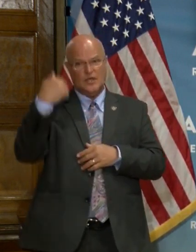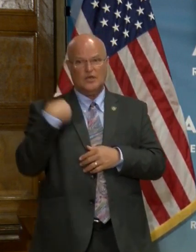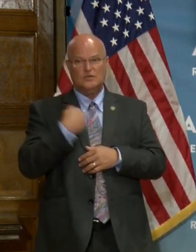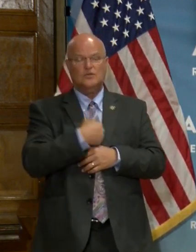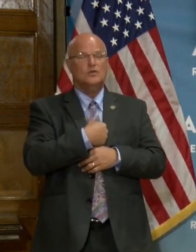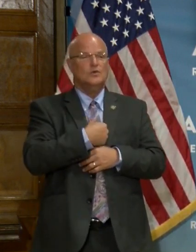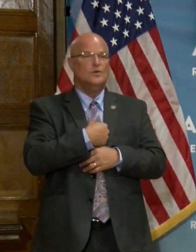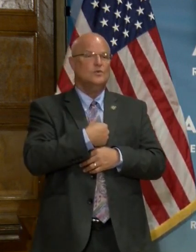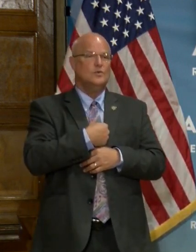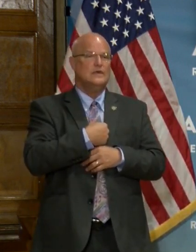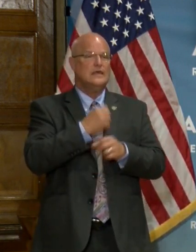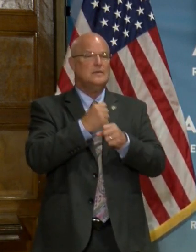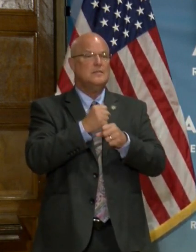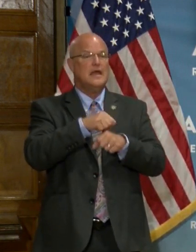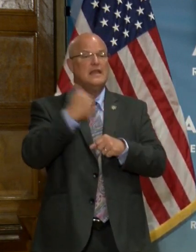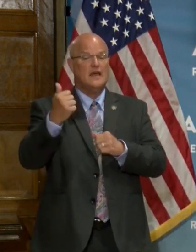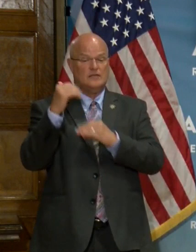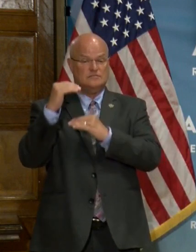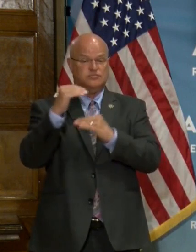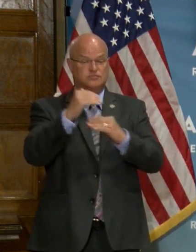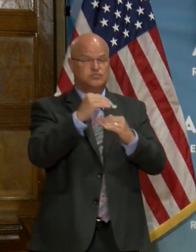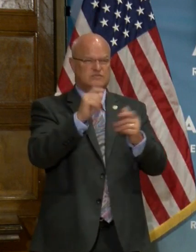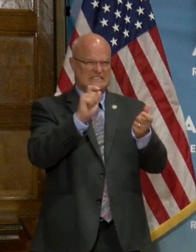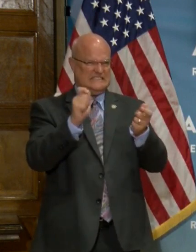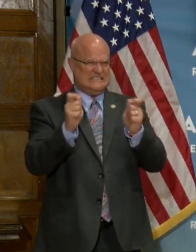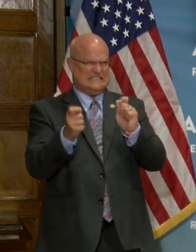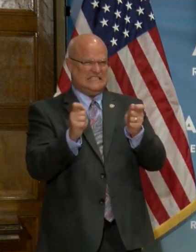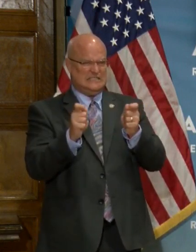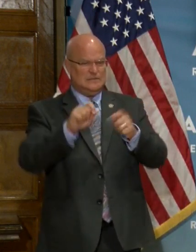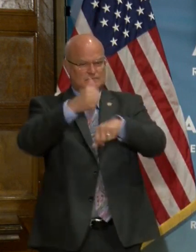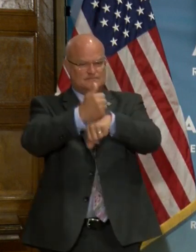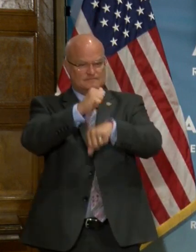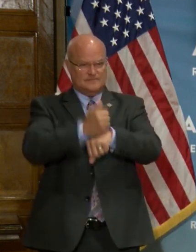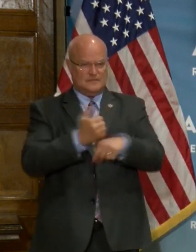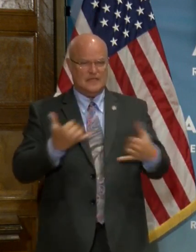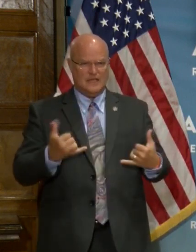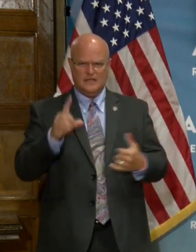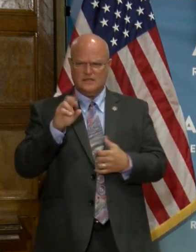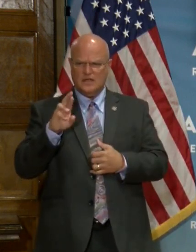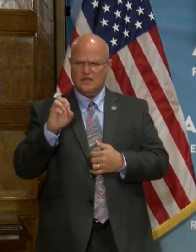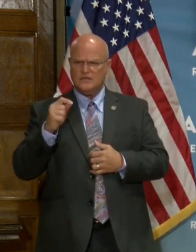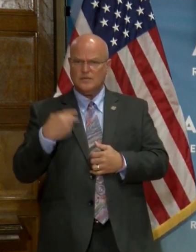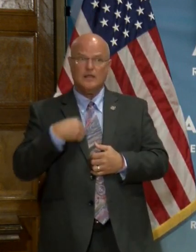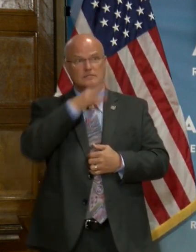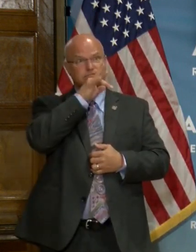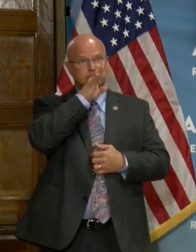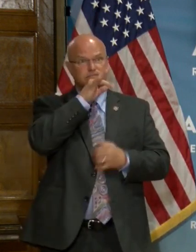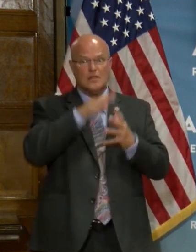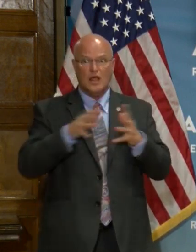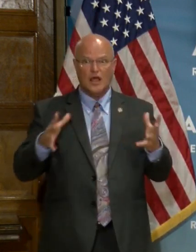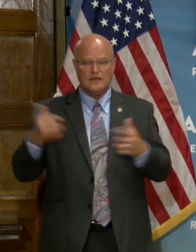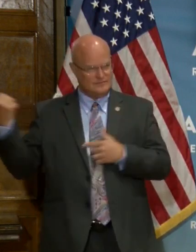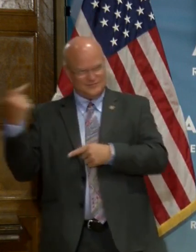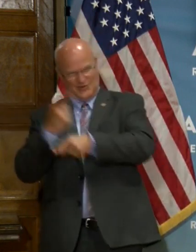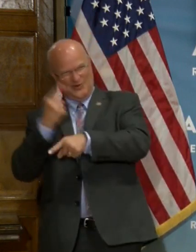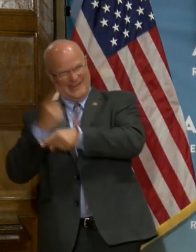had made other restrictions and adjustments that we put into place. Dr. Smith, I'm talking a lot over here. Yeah,